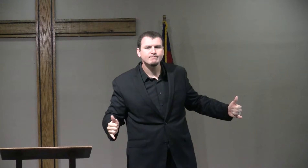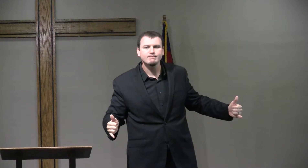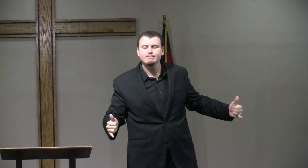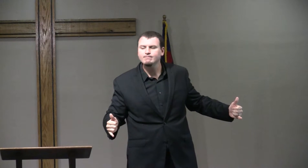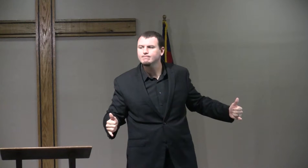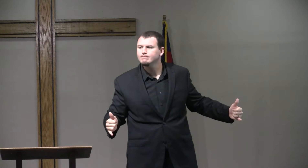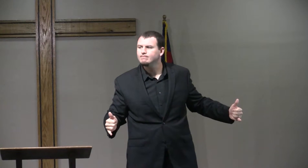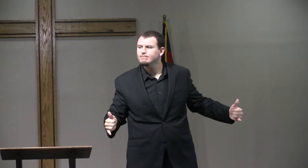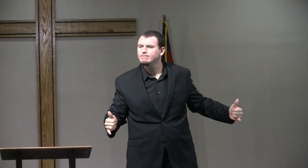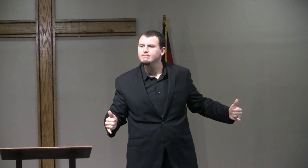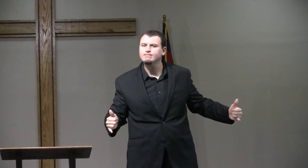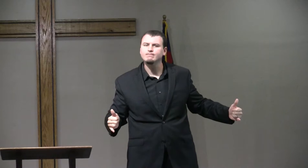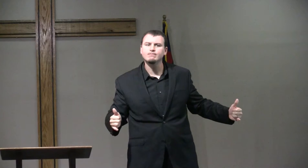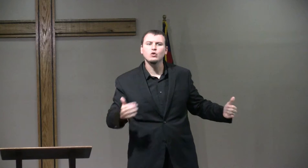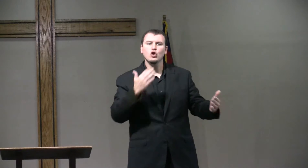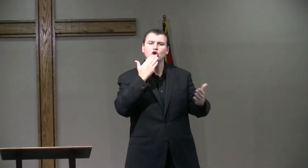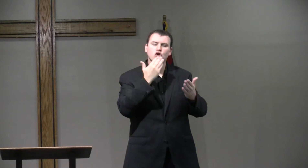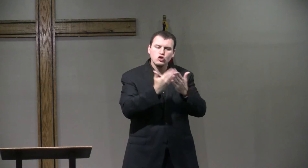for ourselves.